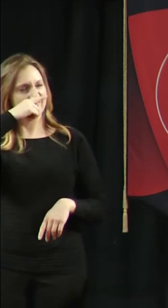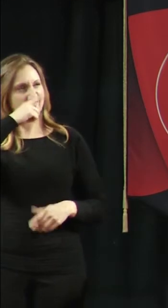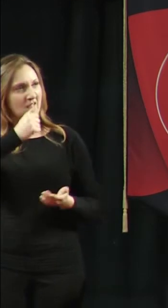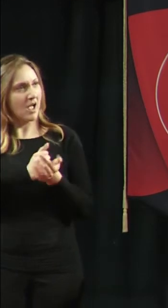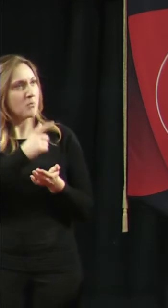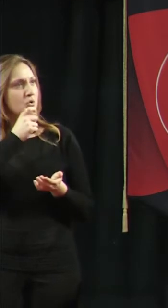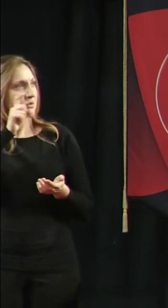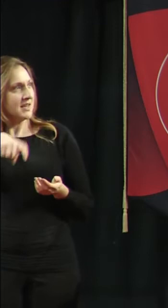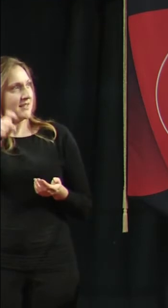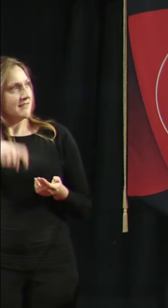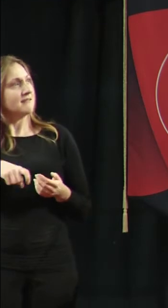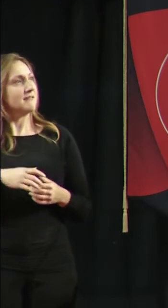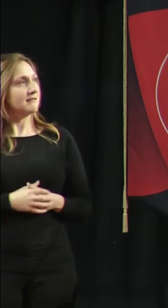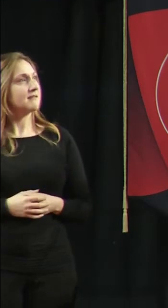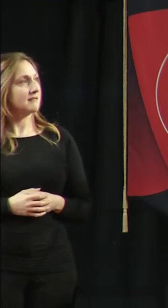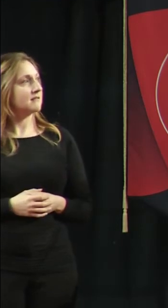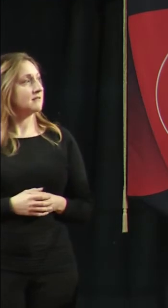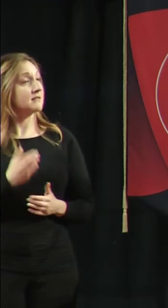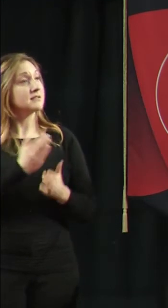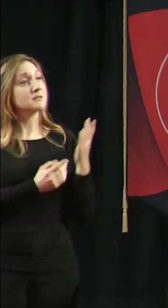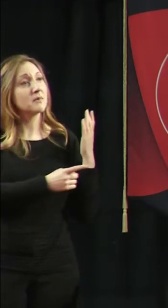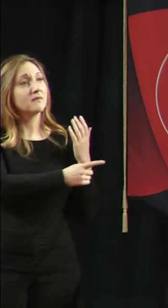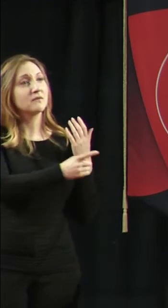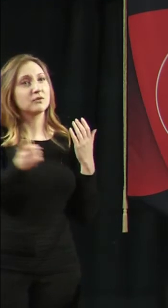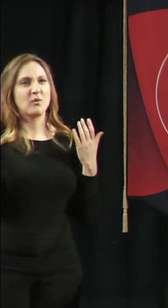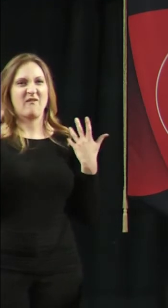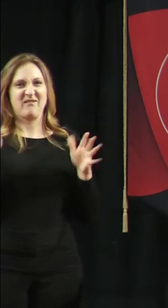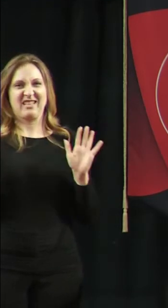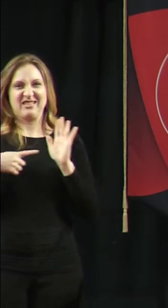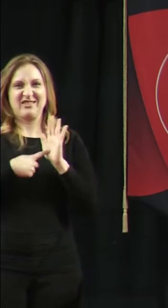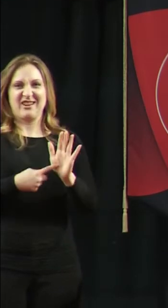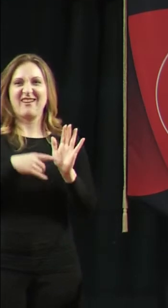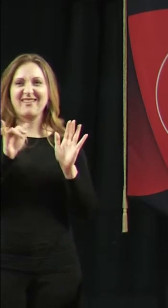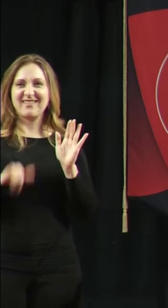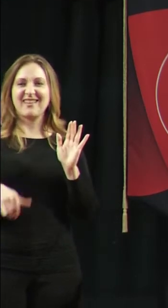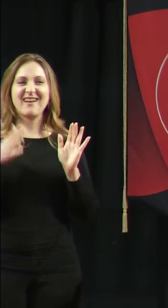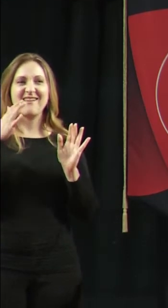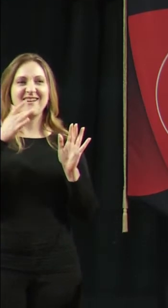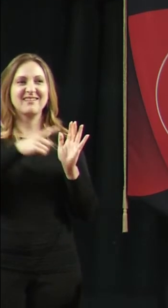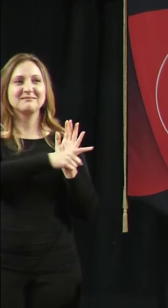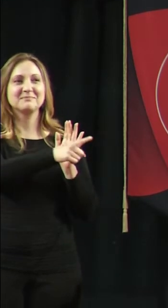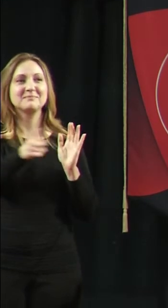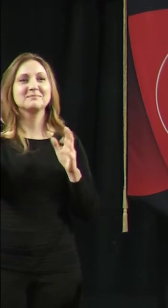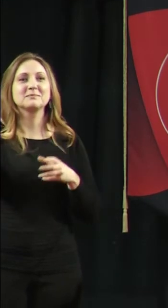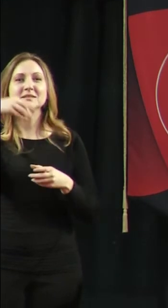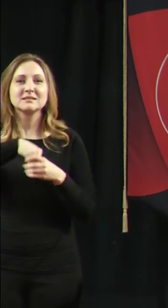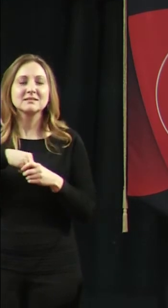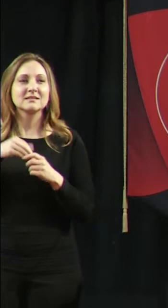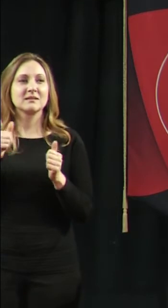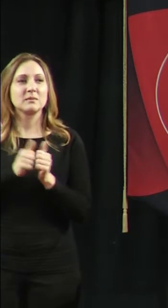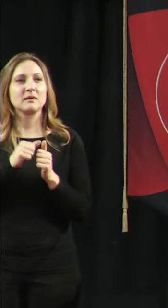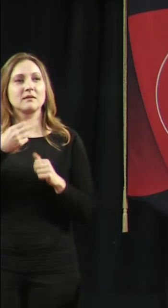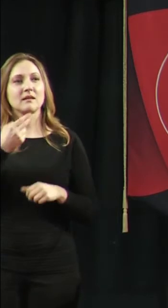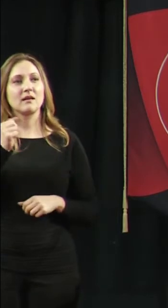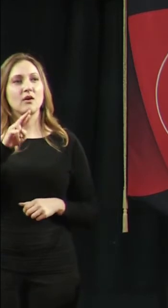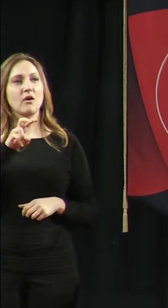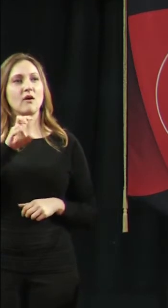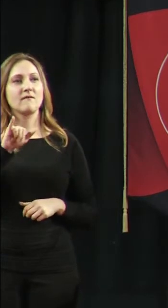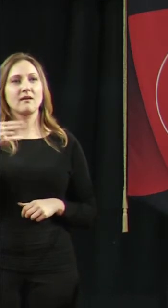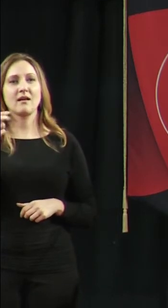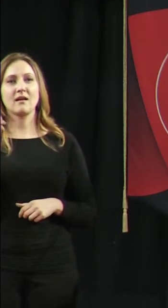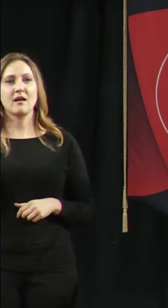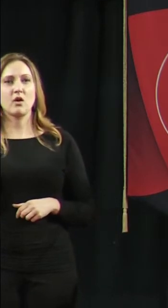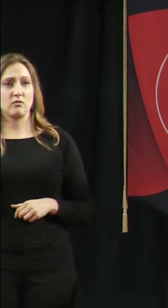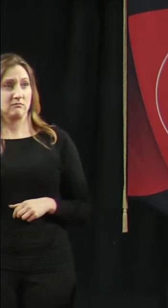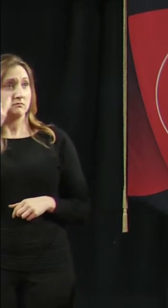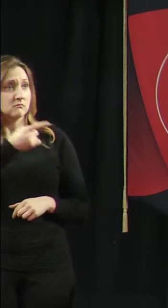in need. Some of you have already demonstrated this with your participation in Harvey's Heroes. For those